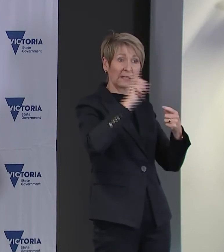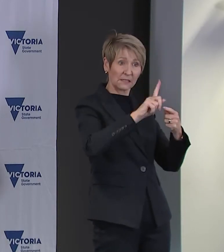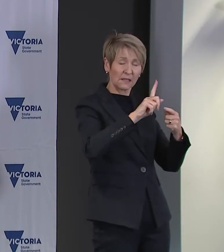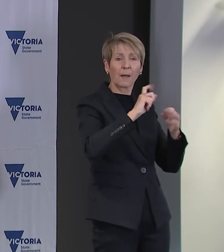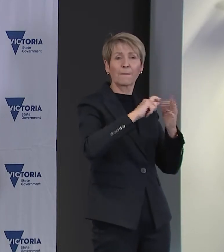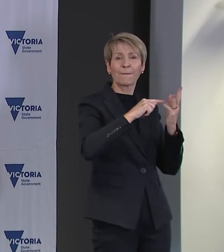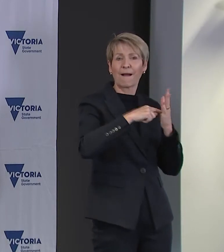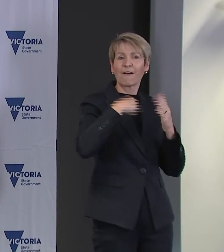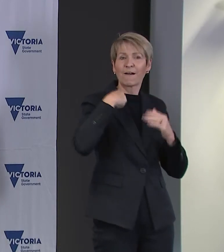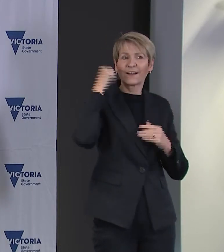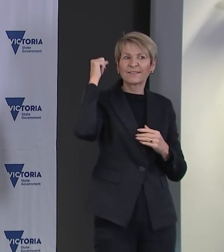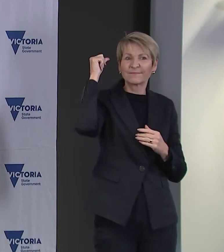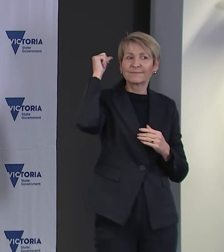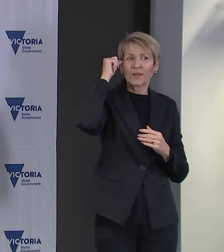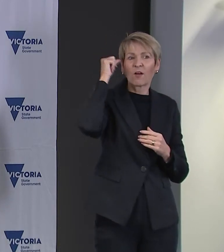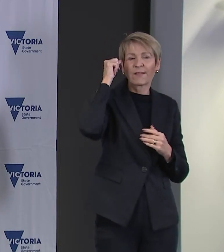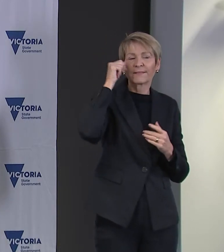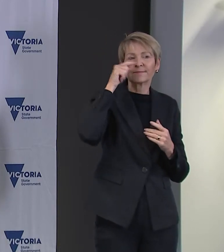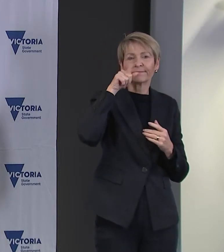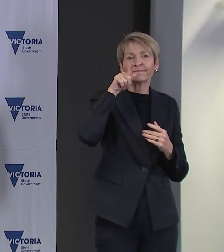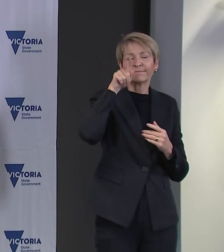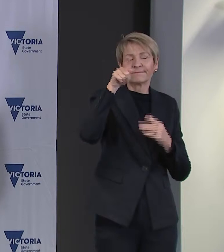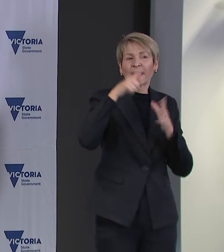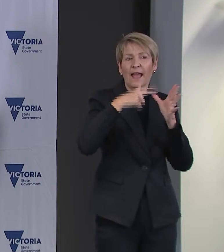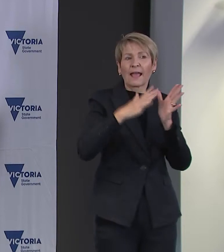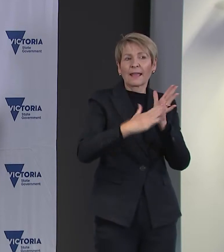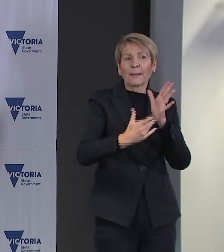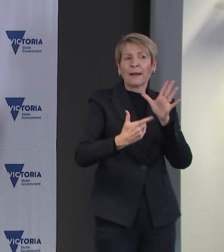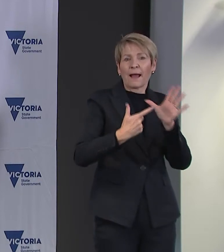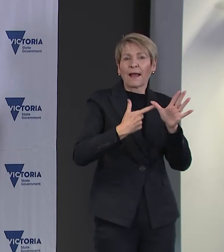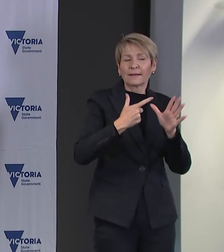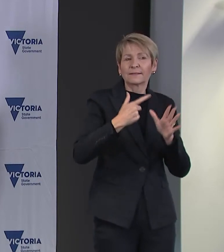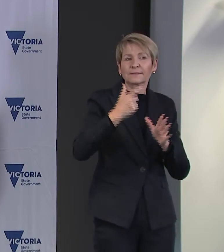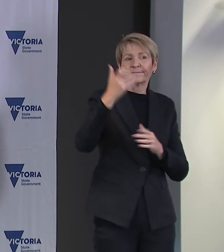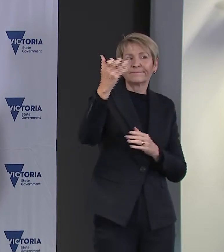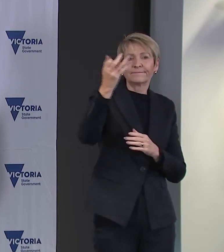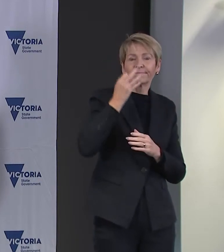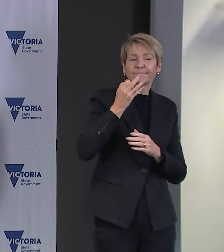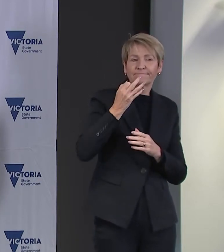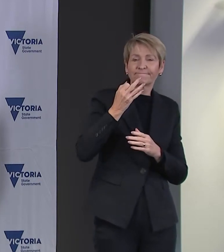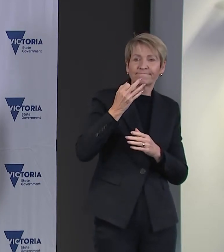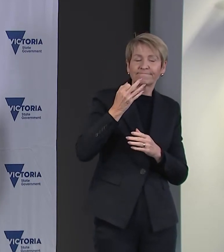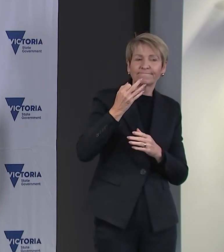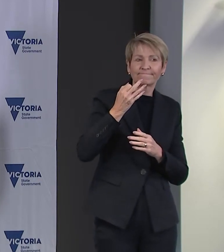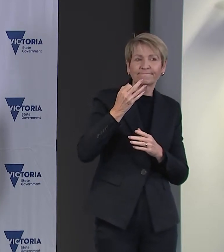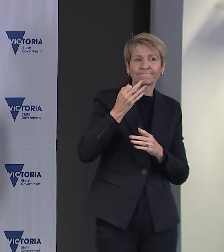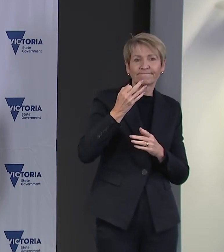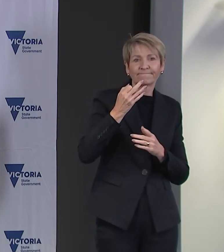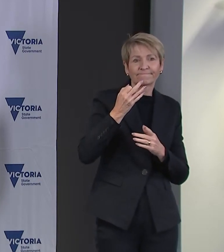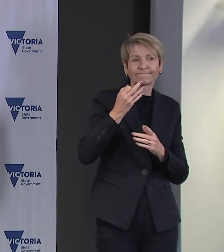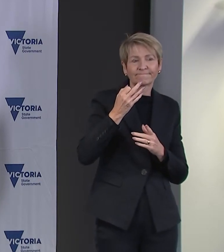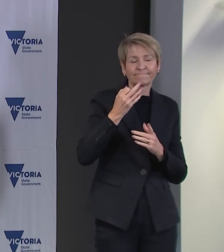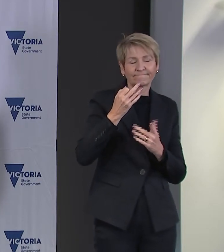was specifically requested following my conversations with Commonwealth